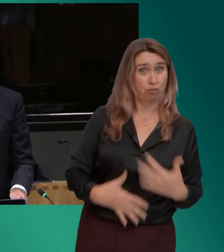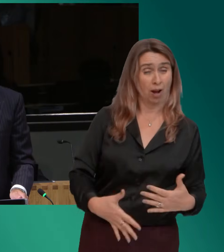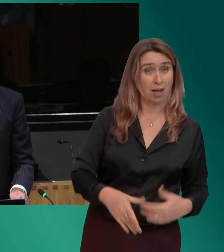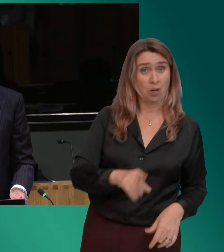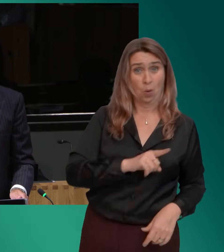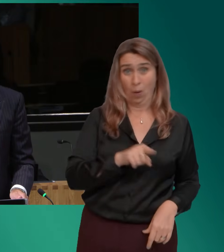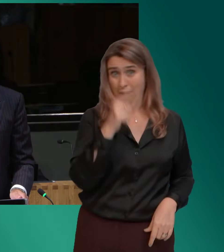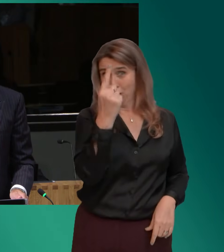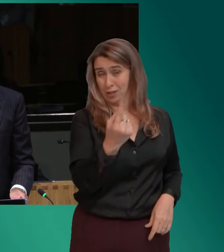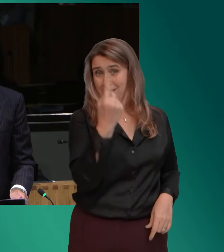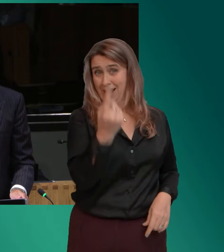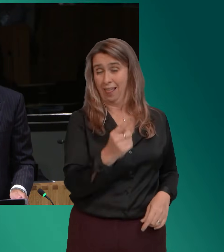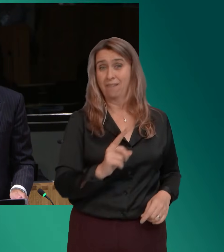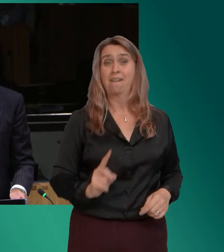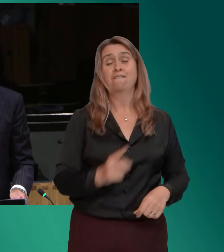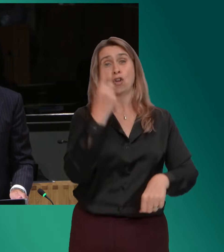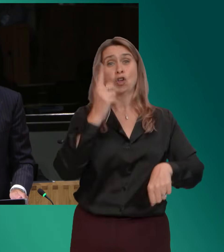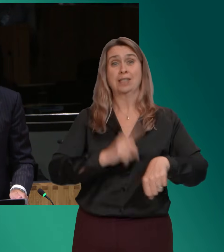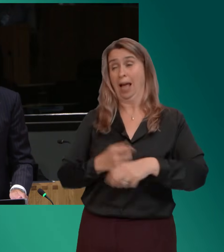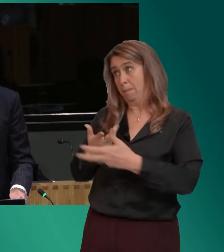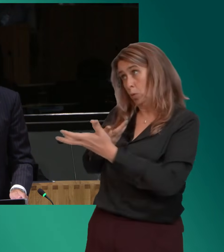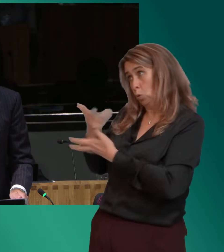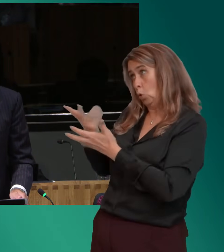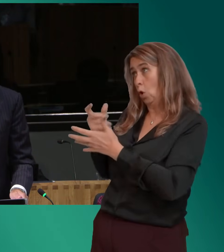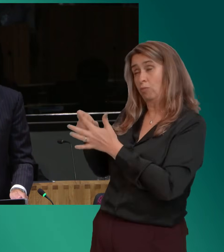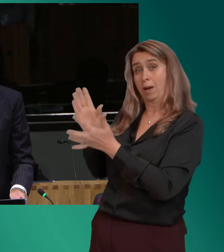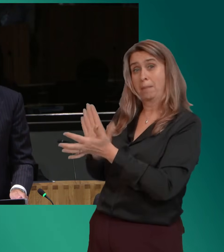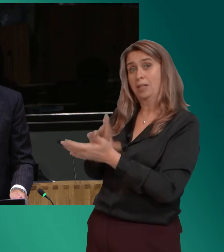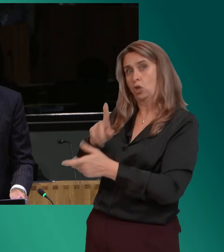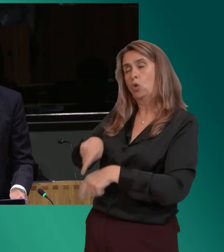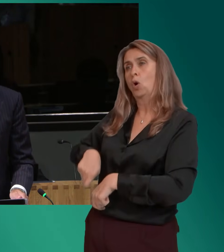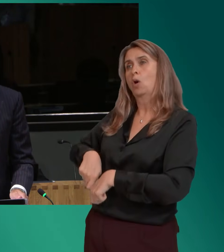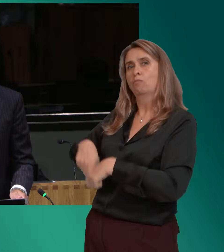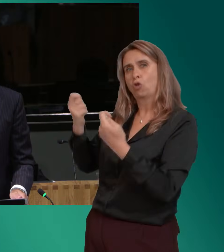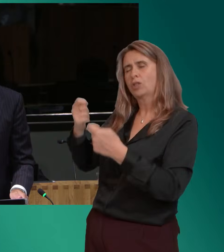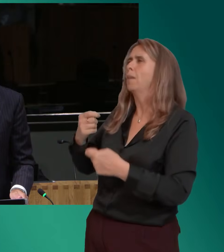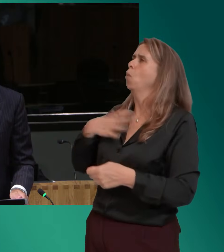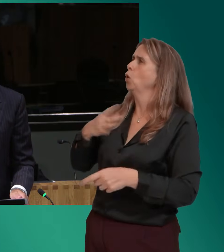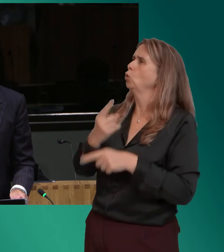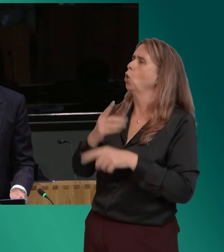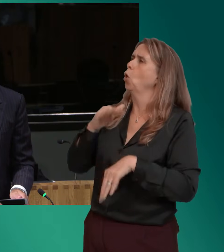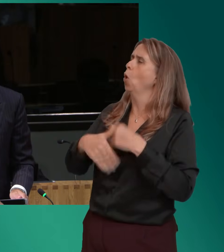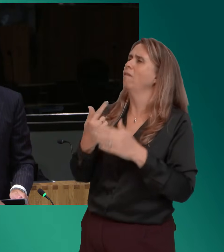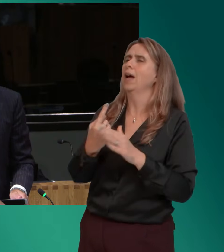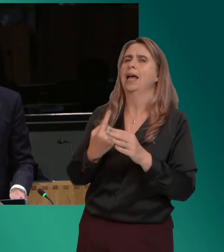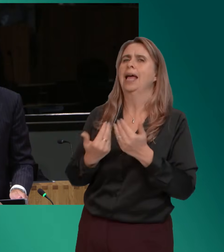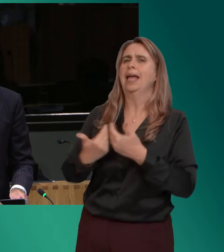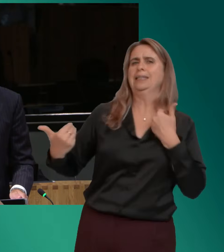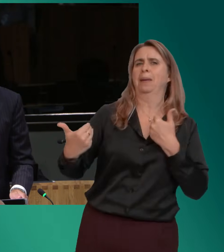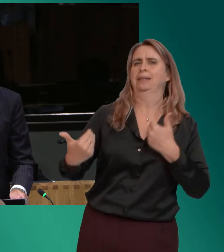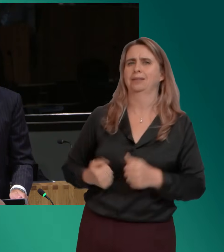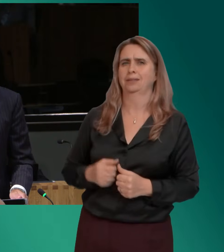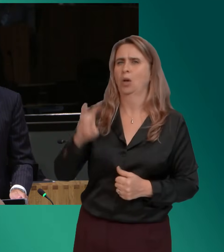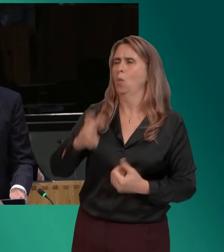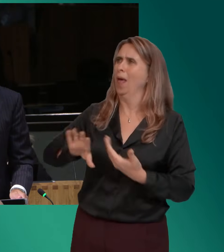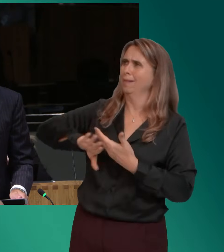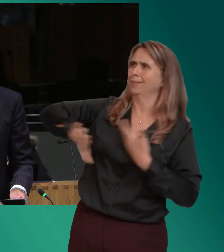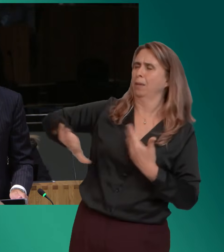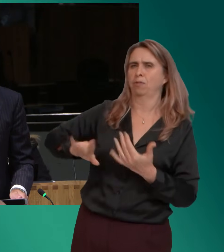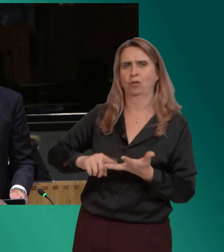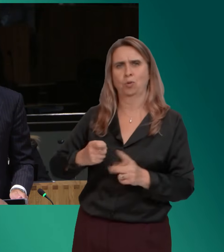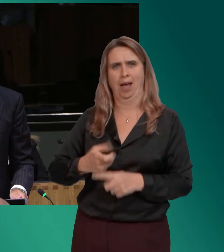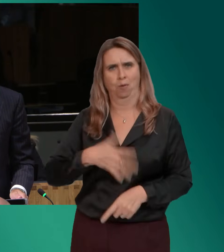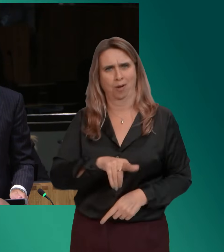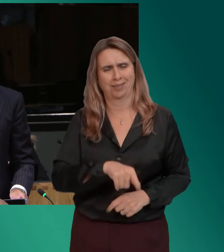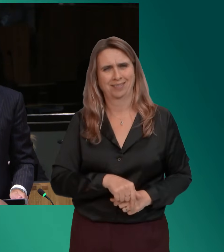who on your first call with the Prime Minister raised independence as an issue. The public expect you and your government to give your